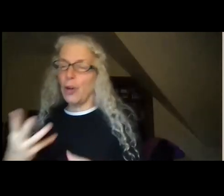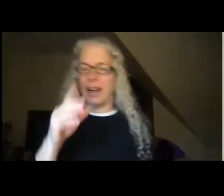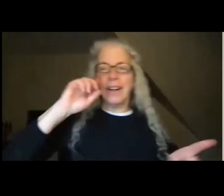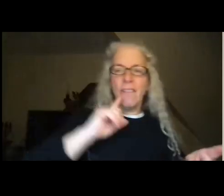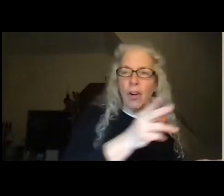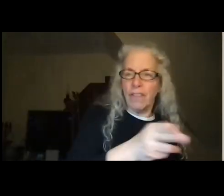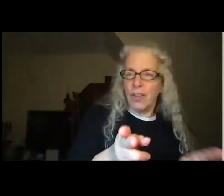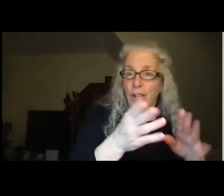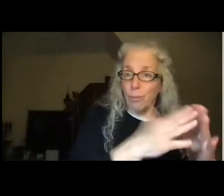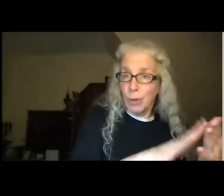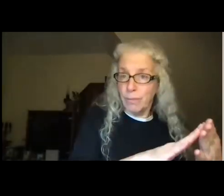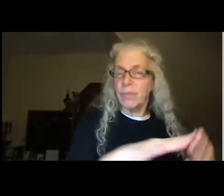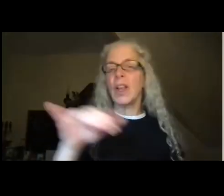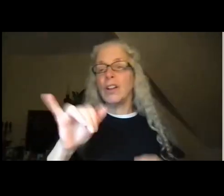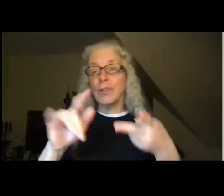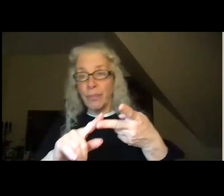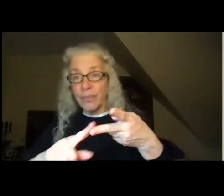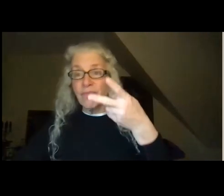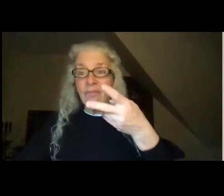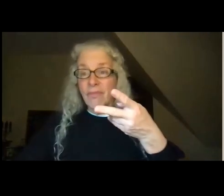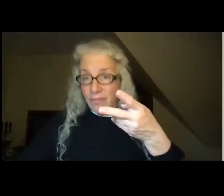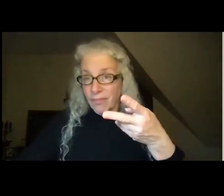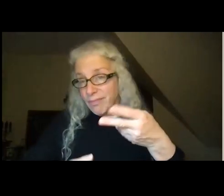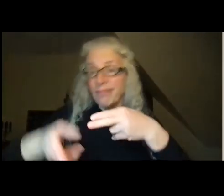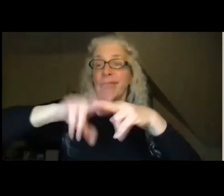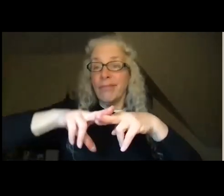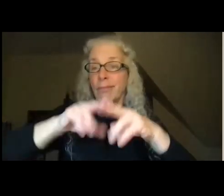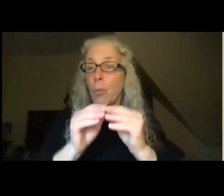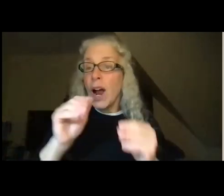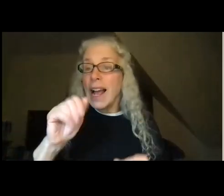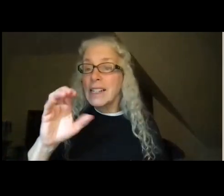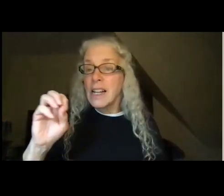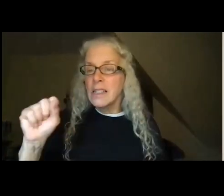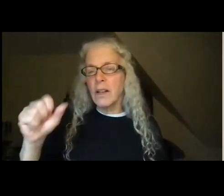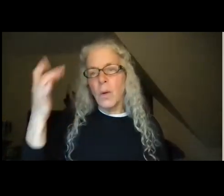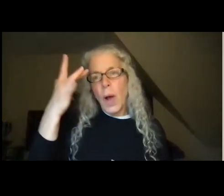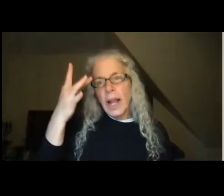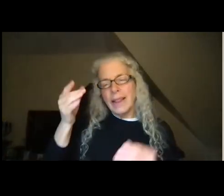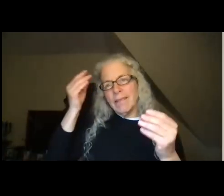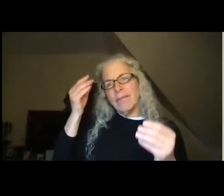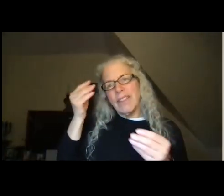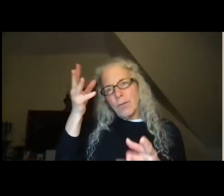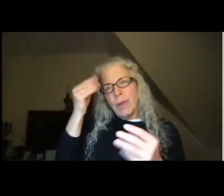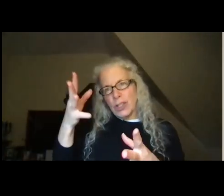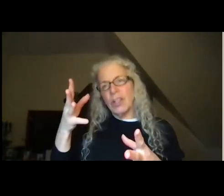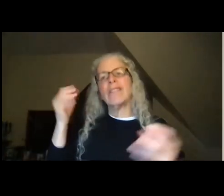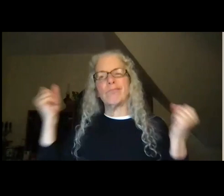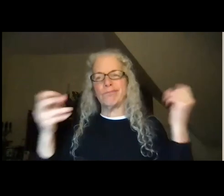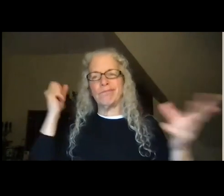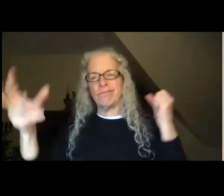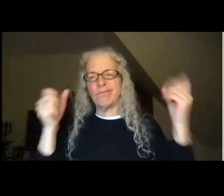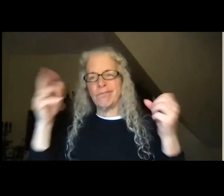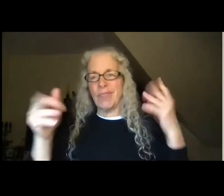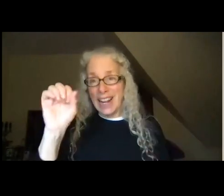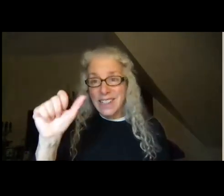increasing access by providing increased information in ASL. So